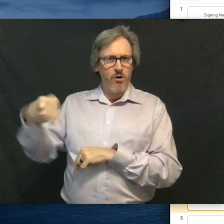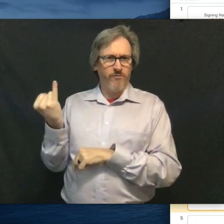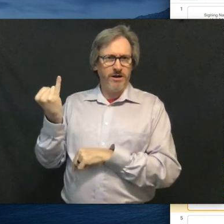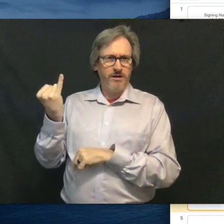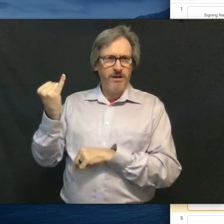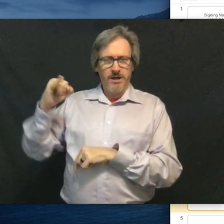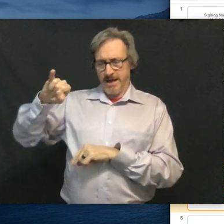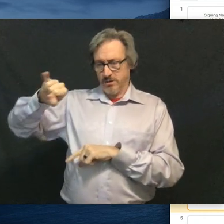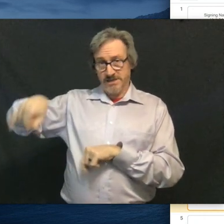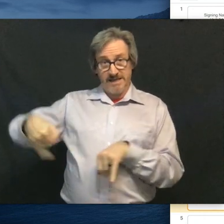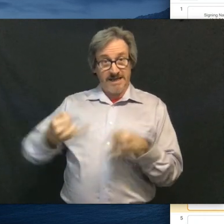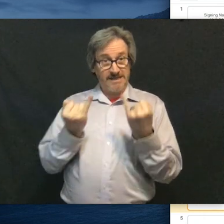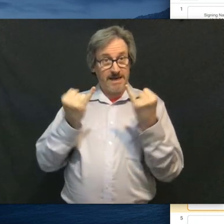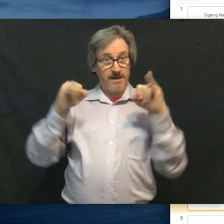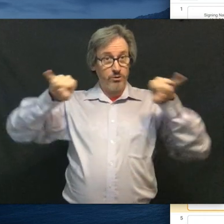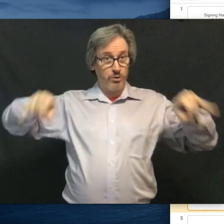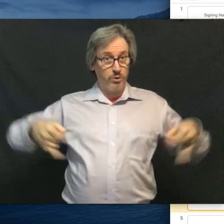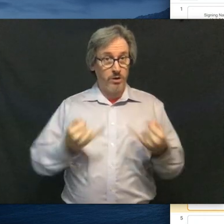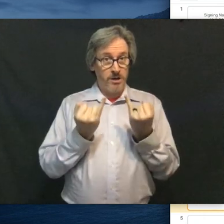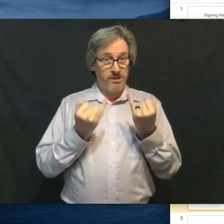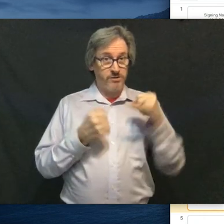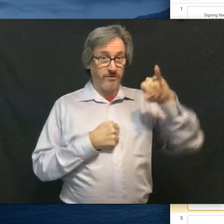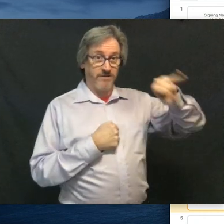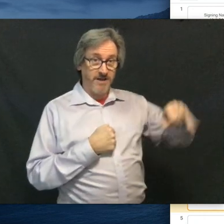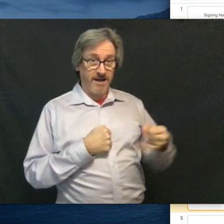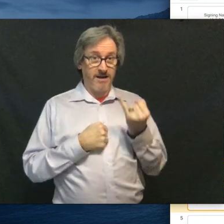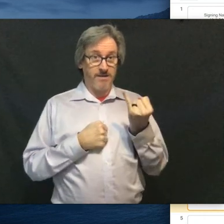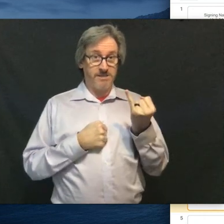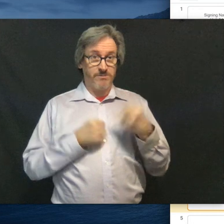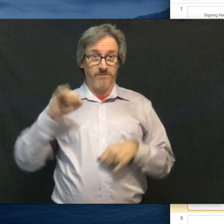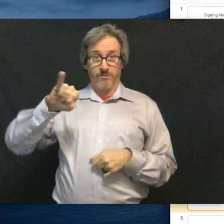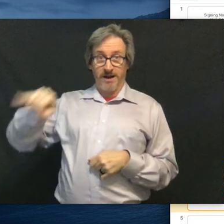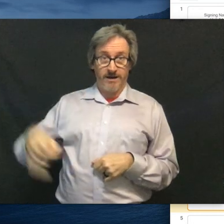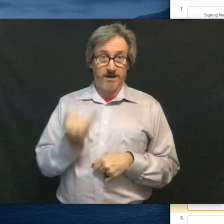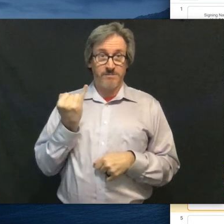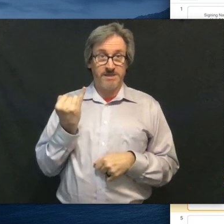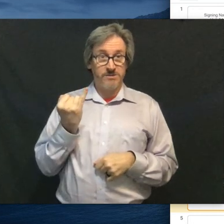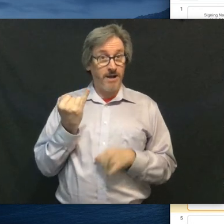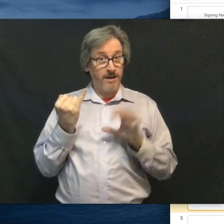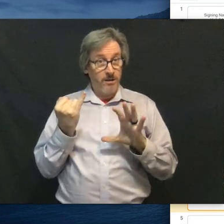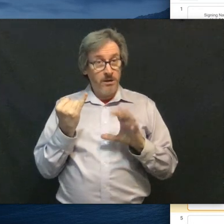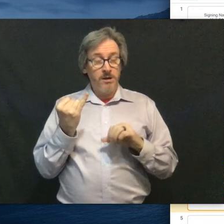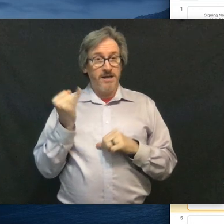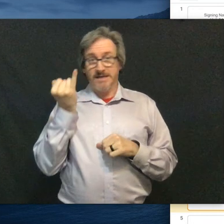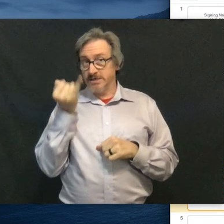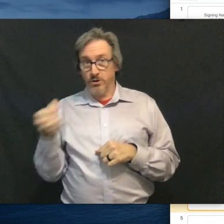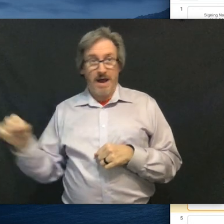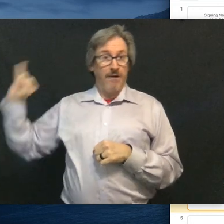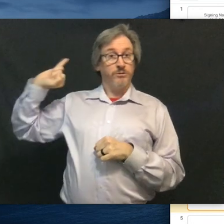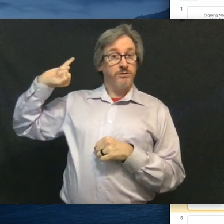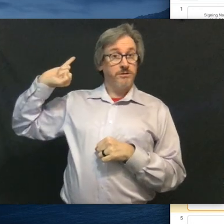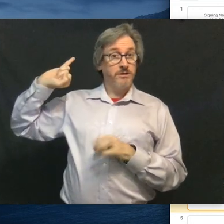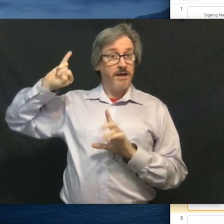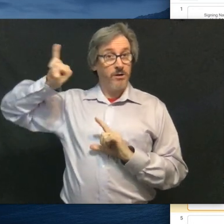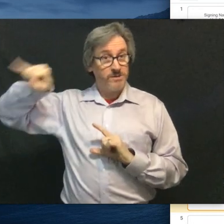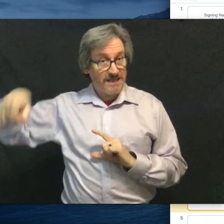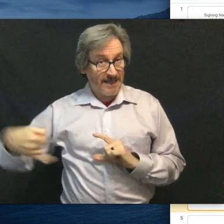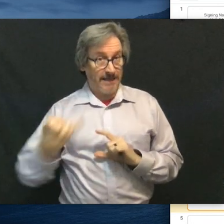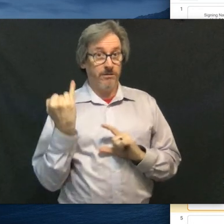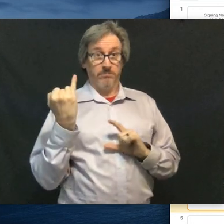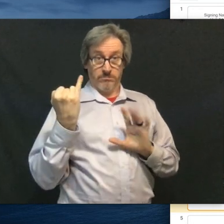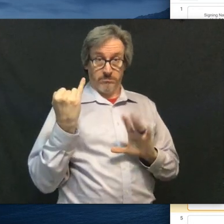gone over it. It goes to the inside. So if you're left-handed, it comes this way. If you're right-handed, it comes this way. It doesn't go out, it